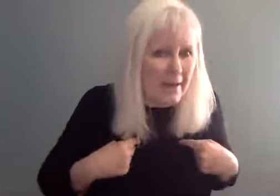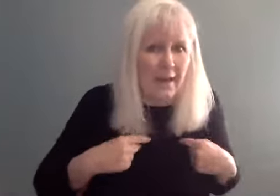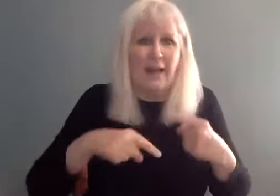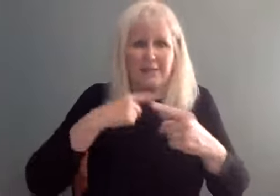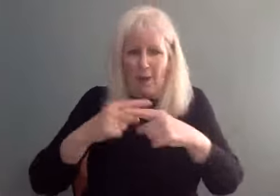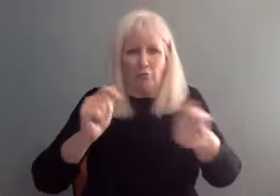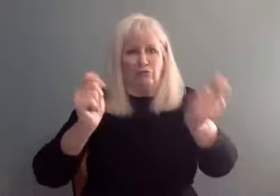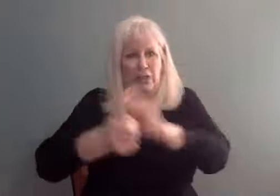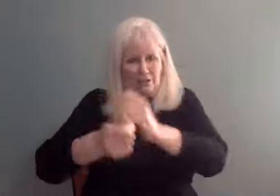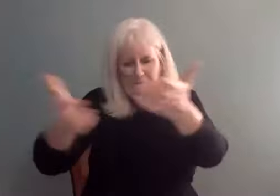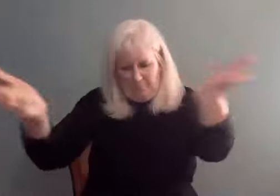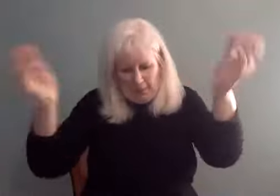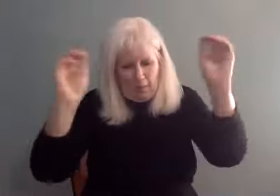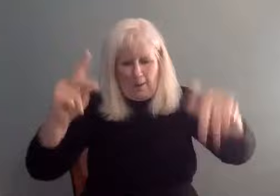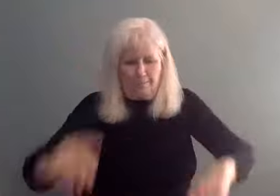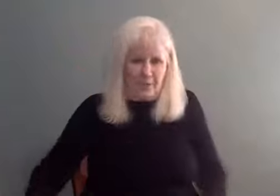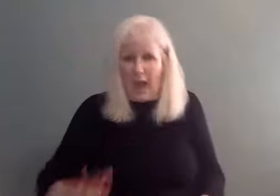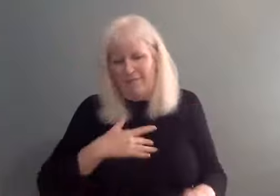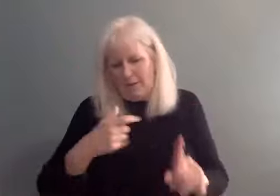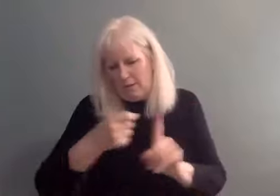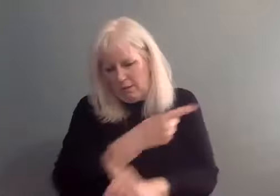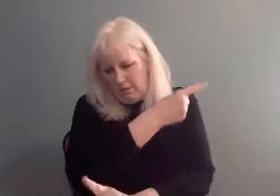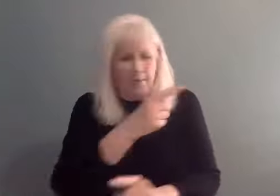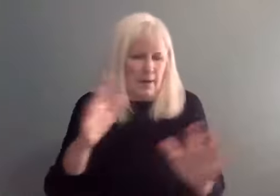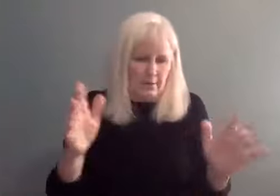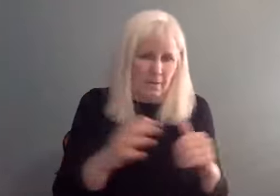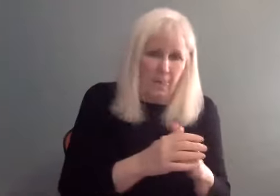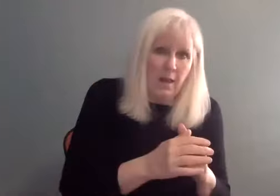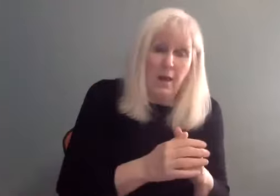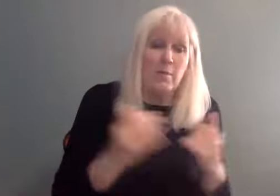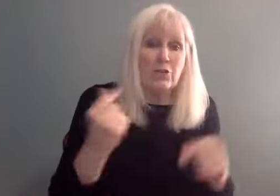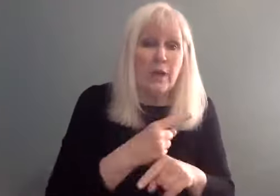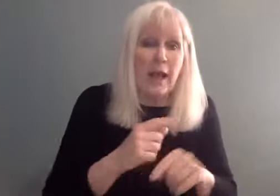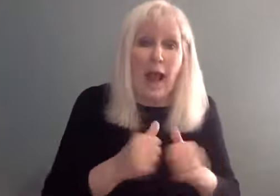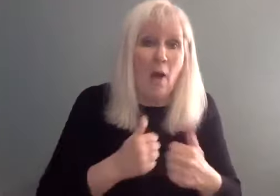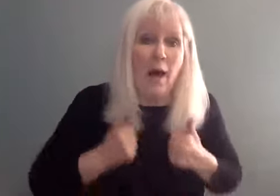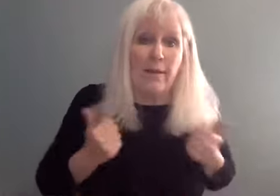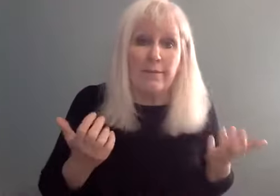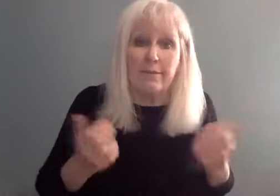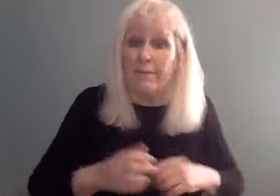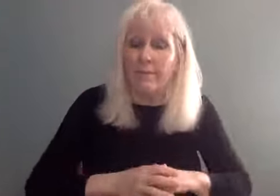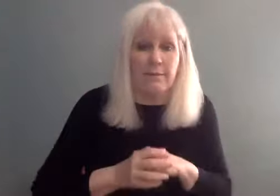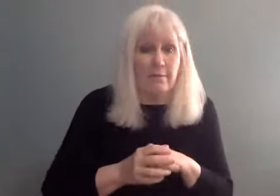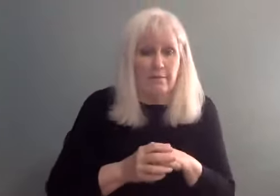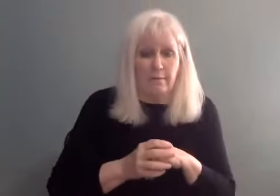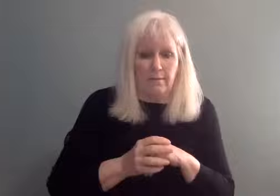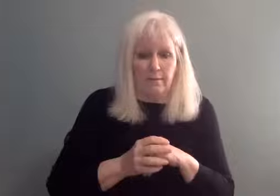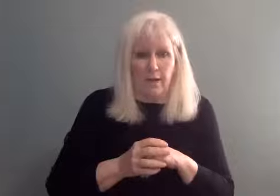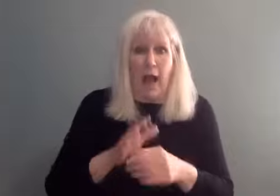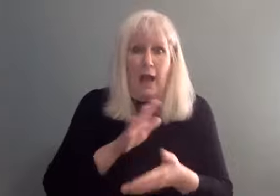I'm way a little bit off track, but I'm just telling you how I live my life today, how I got to the point of being able to clean it out so that there's a little